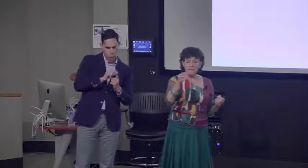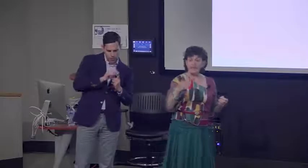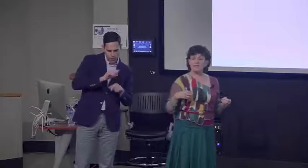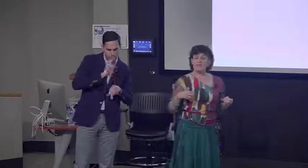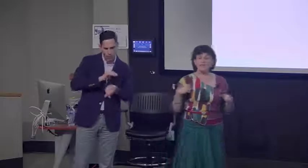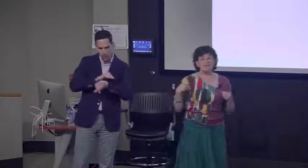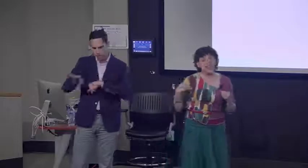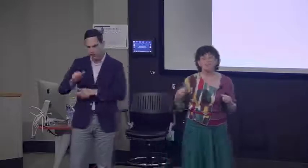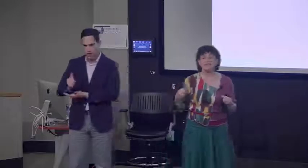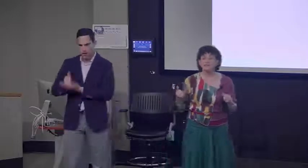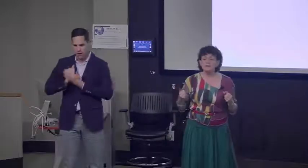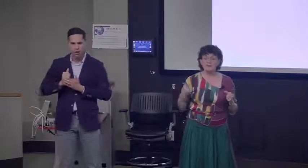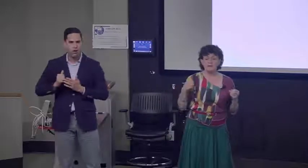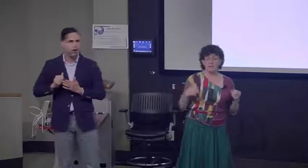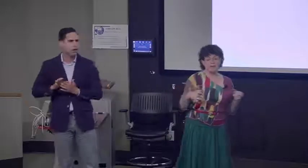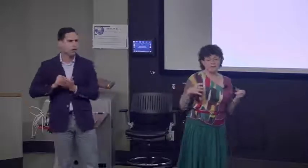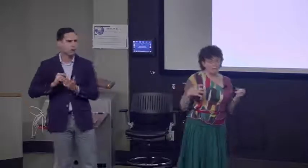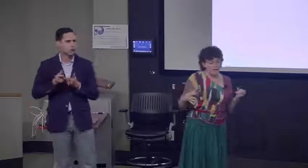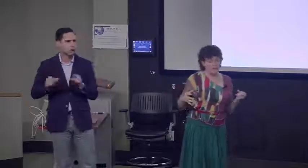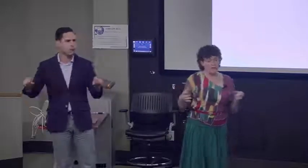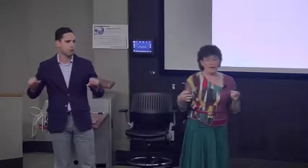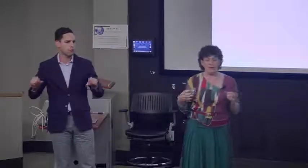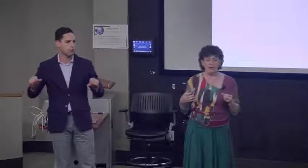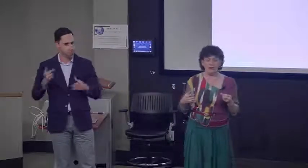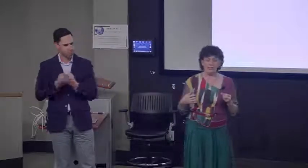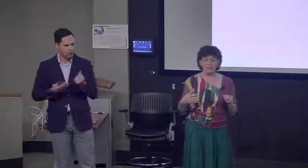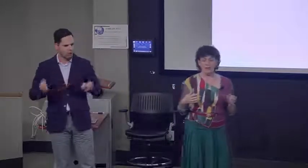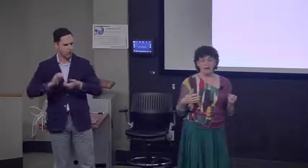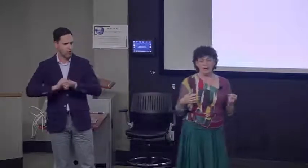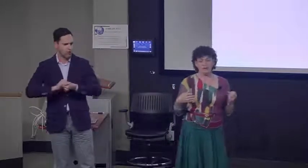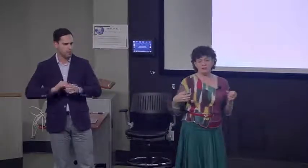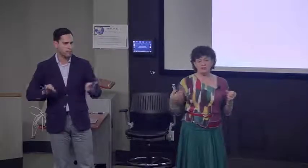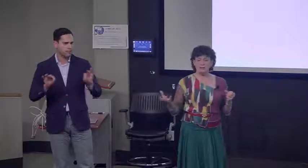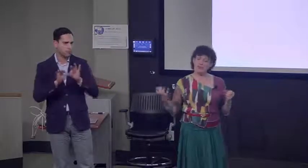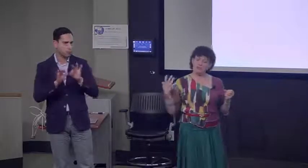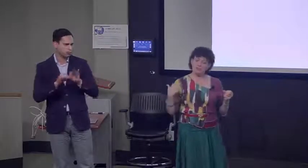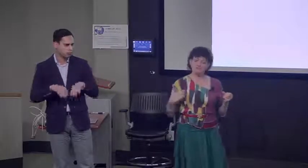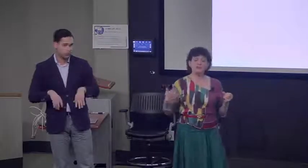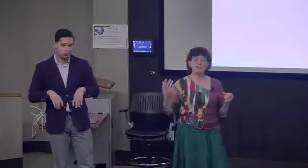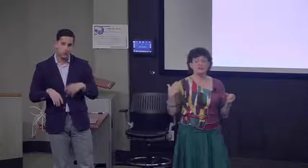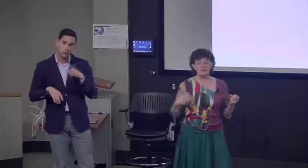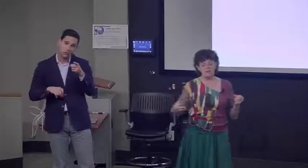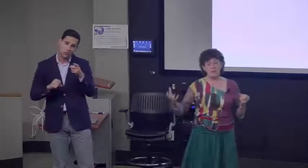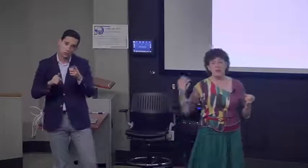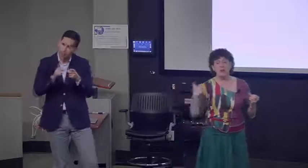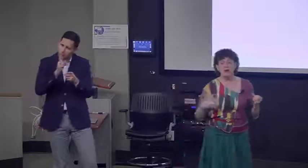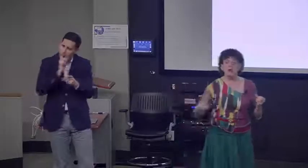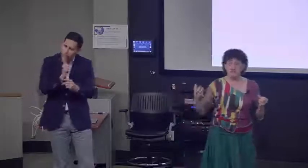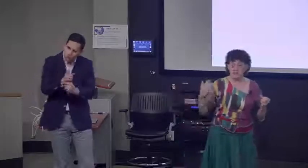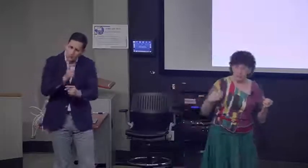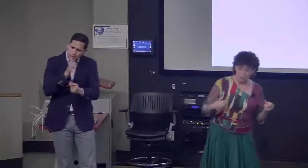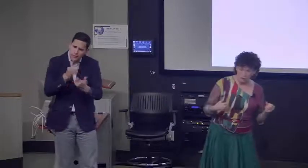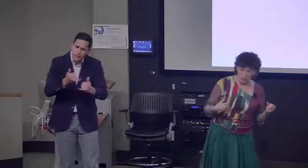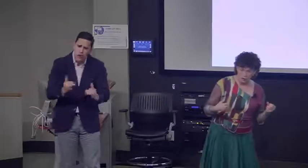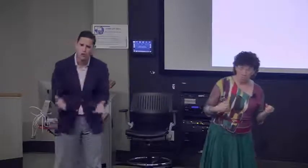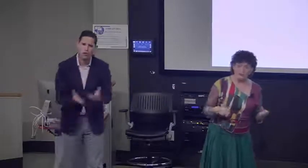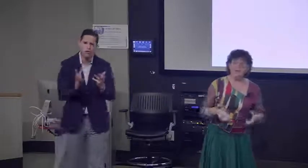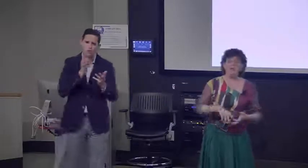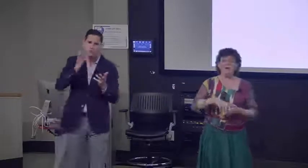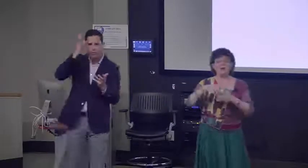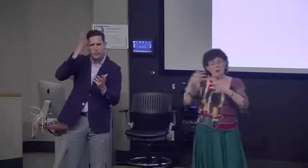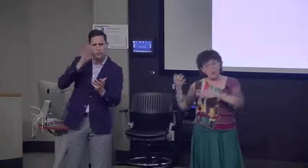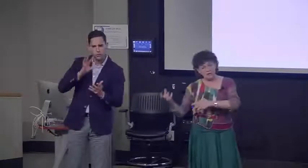in fact, I think you're doing the right thing by encouraging parents to Well, come do in both. to learn more